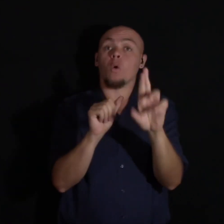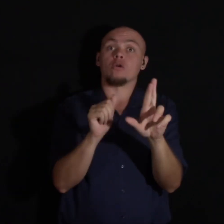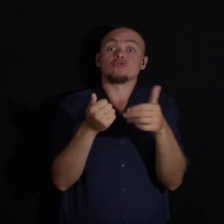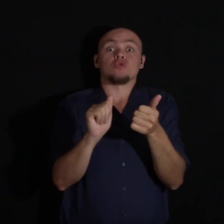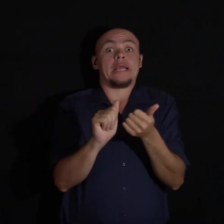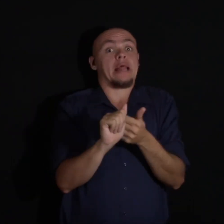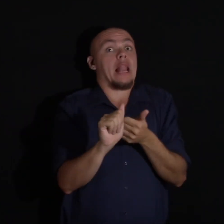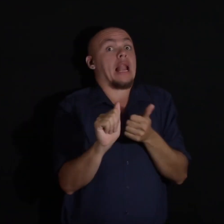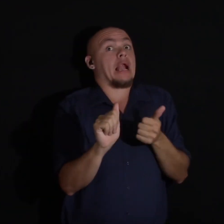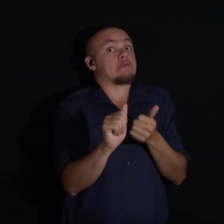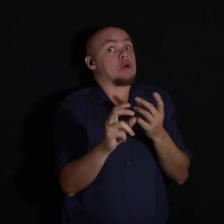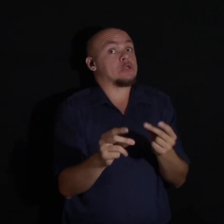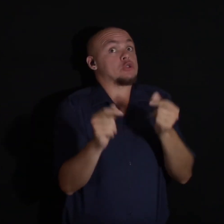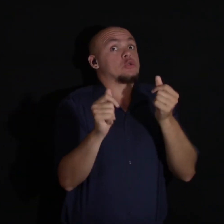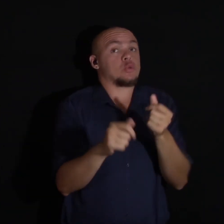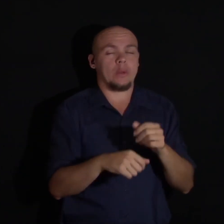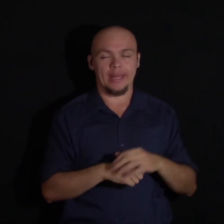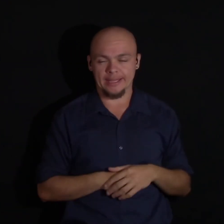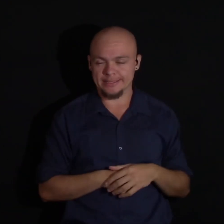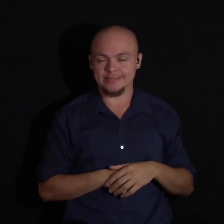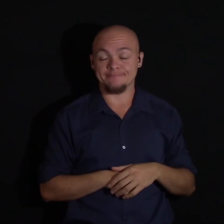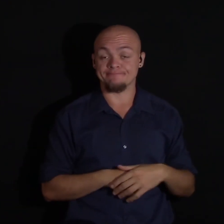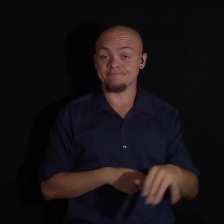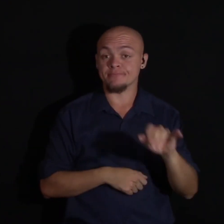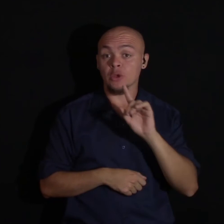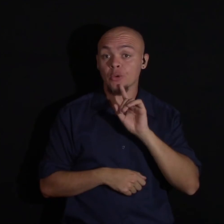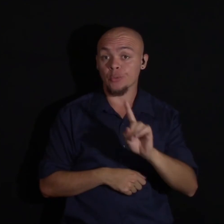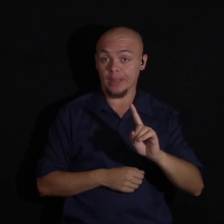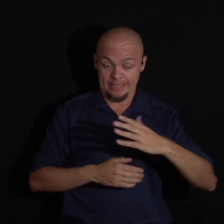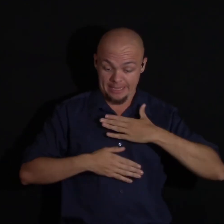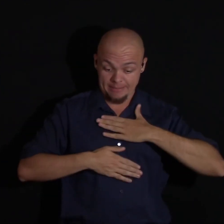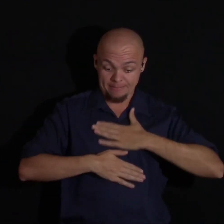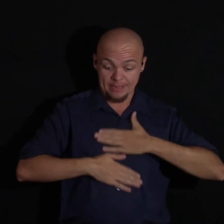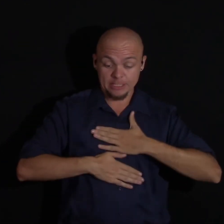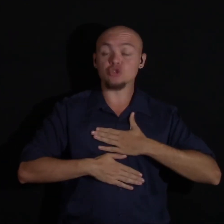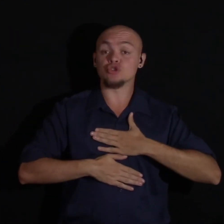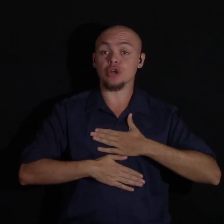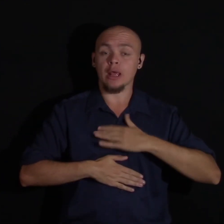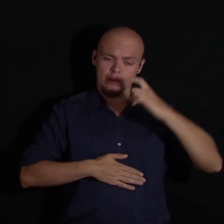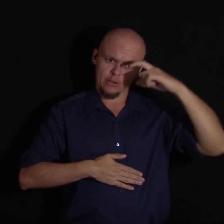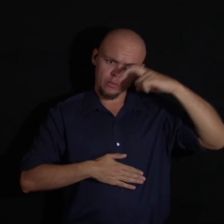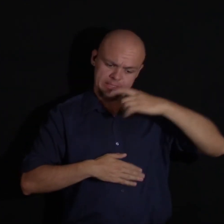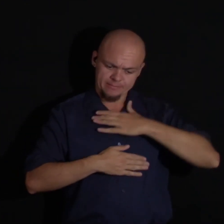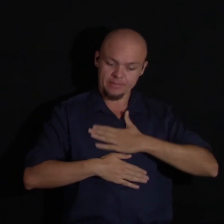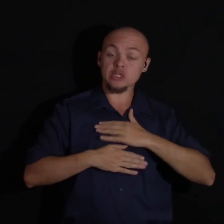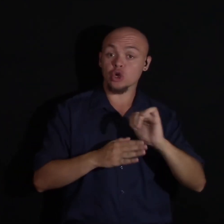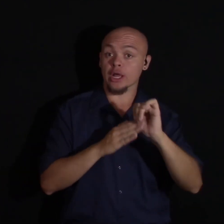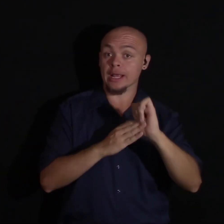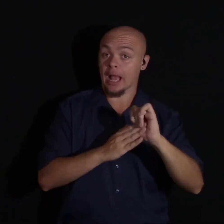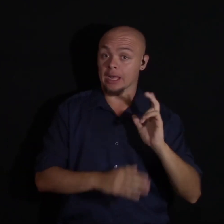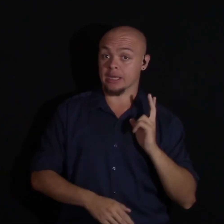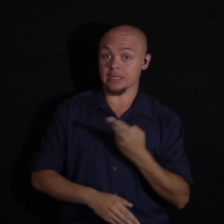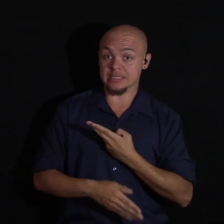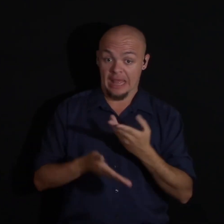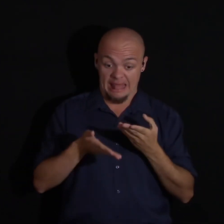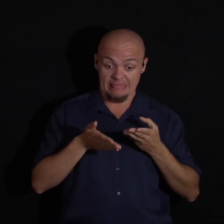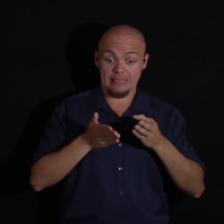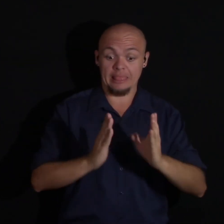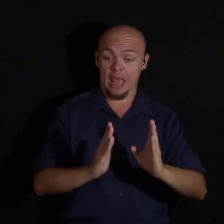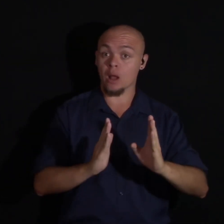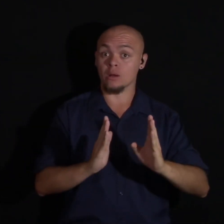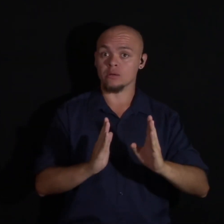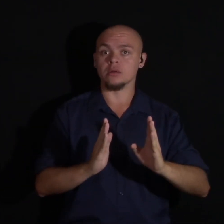soon. If we really let pleasure and the wisdom of pleasure be our guide, we would